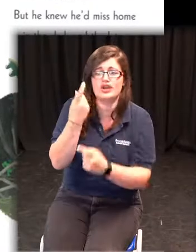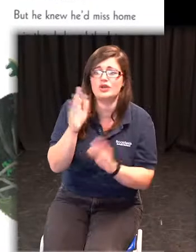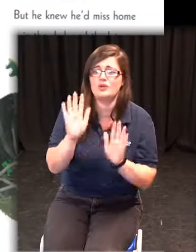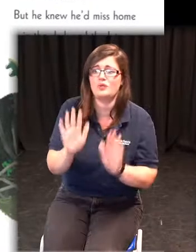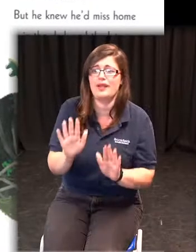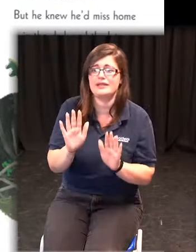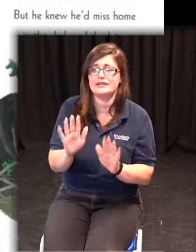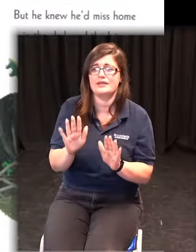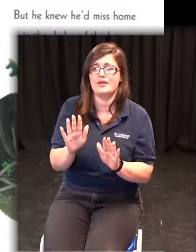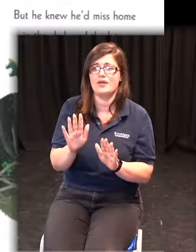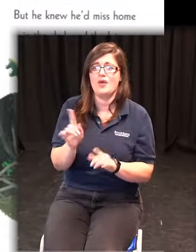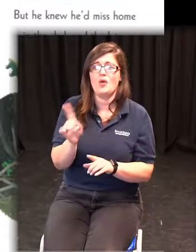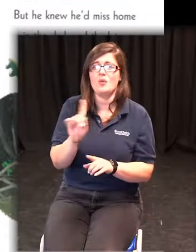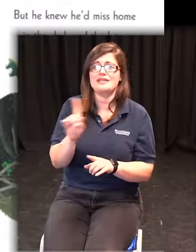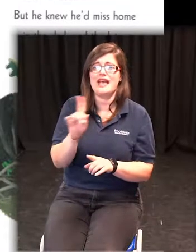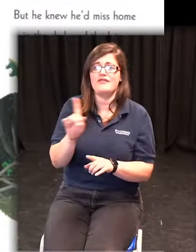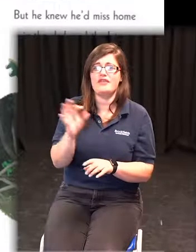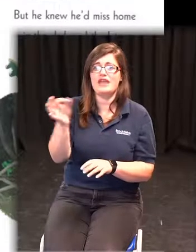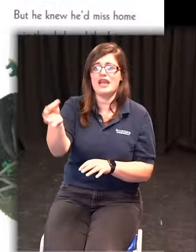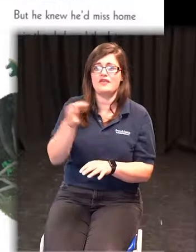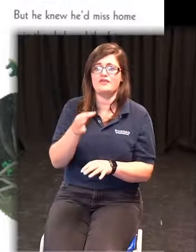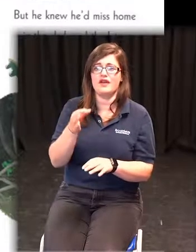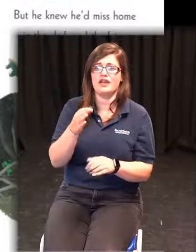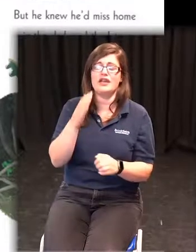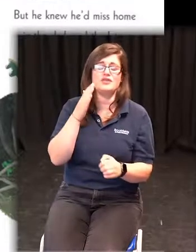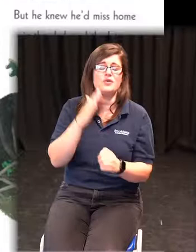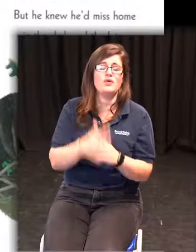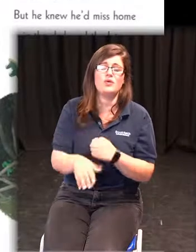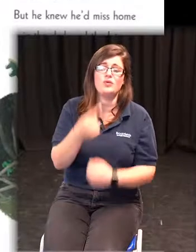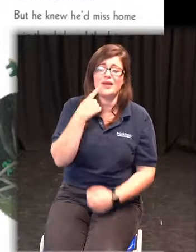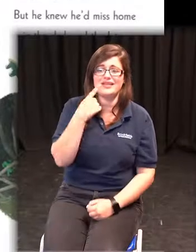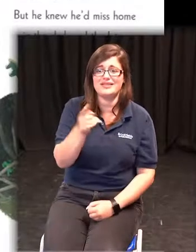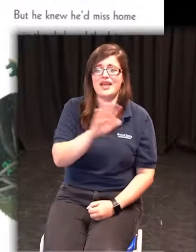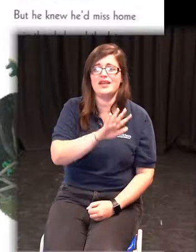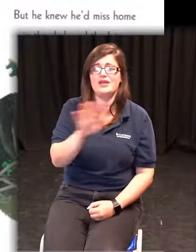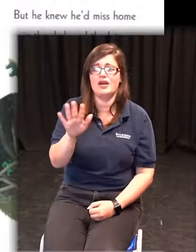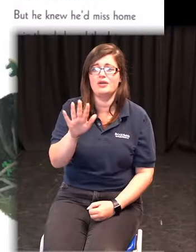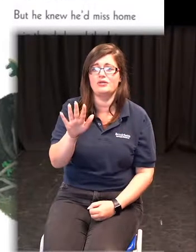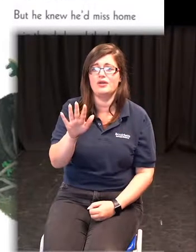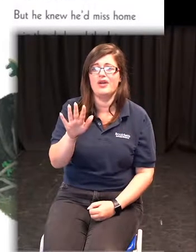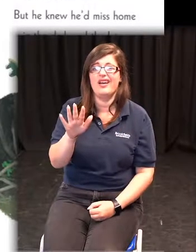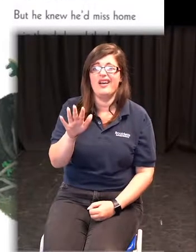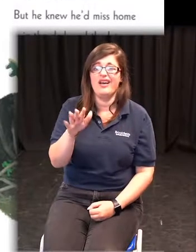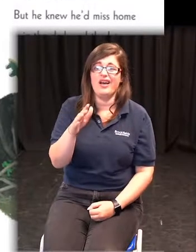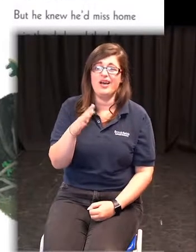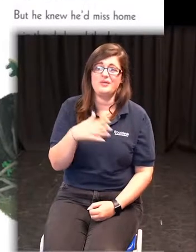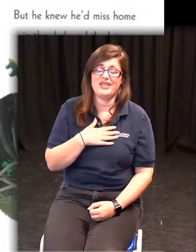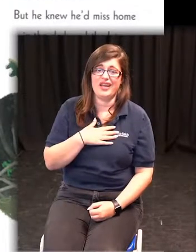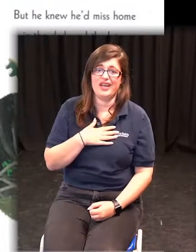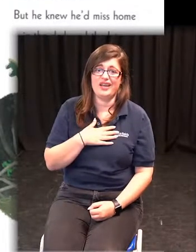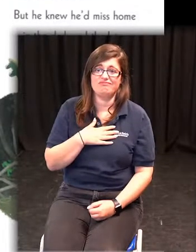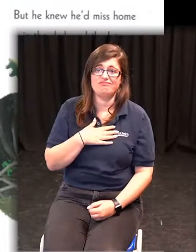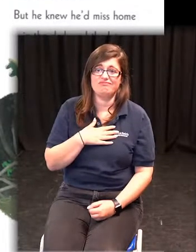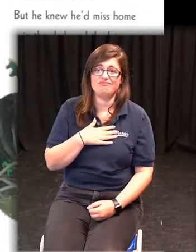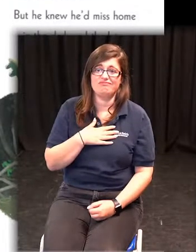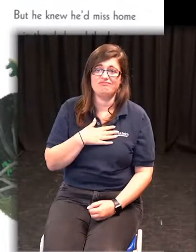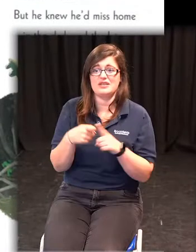could wait. Whatever the invite, he'd always say no. Oh dear, it seemed